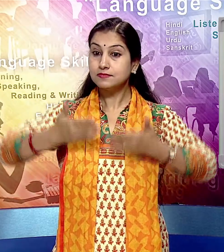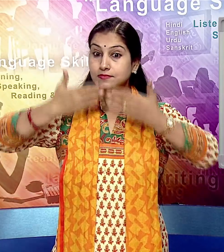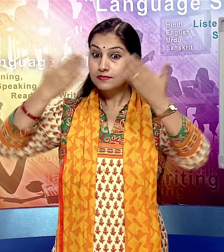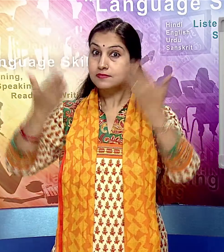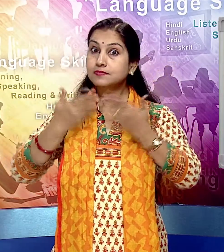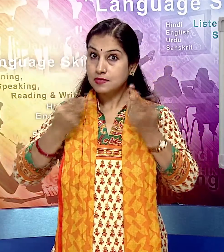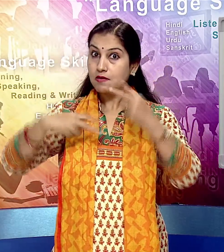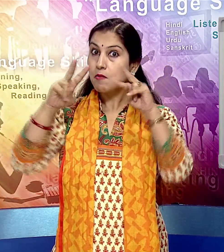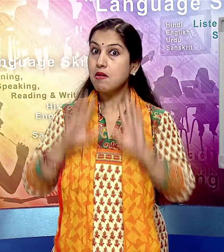flavorful.